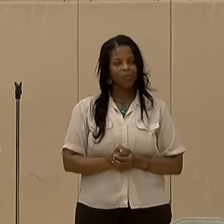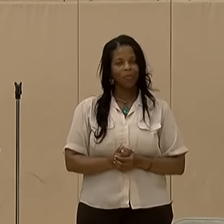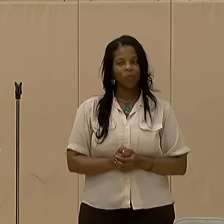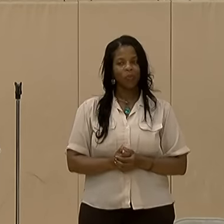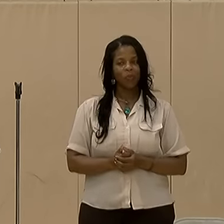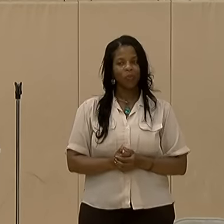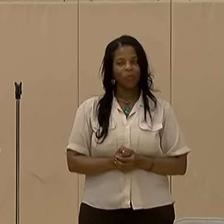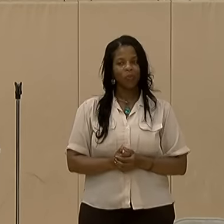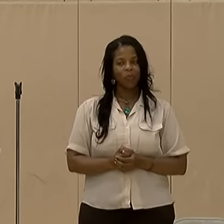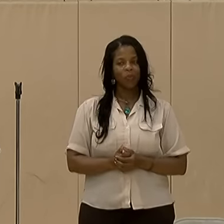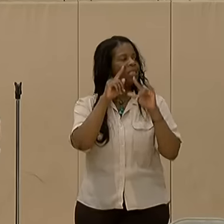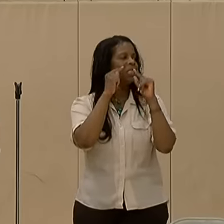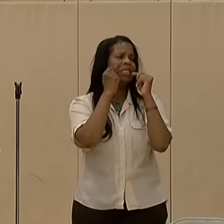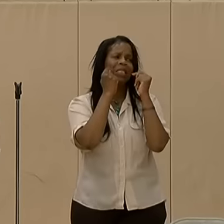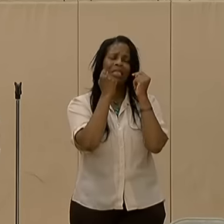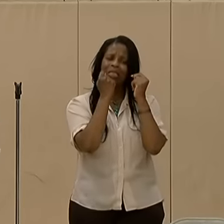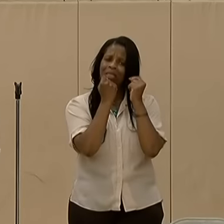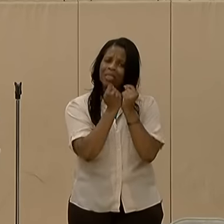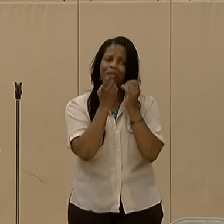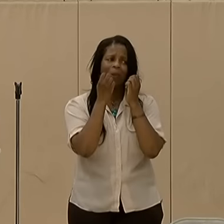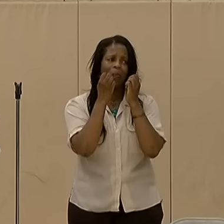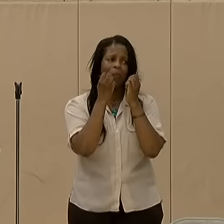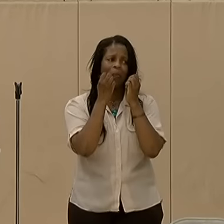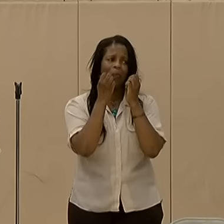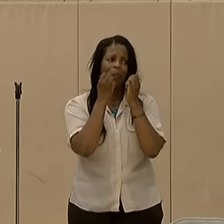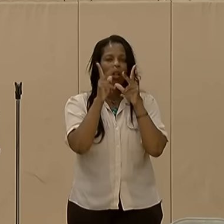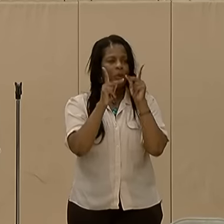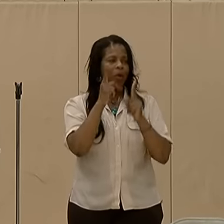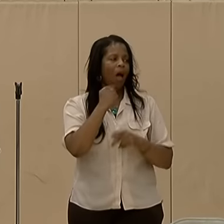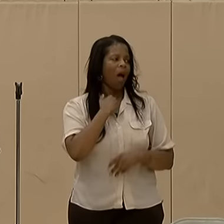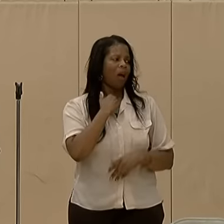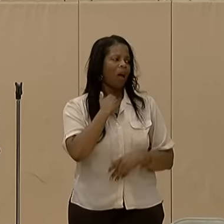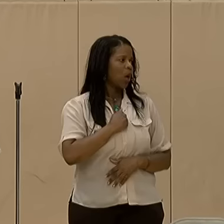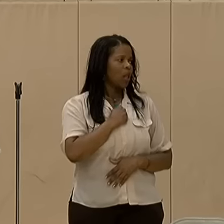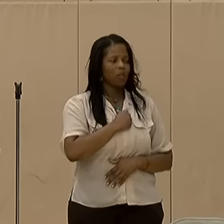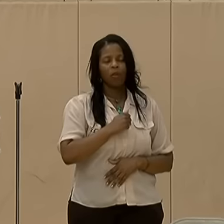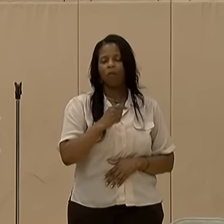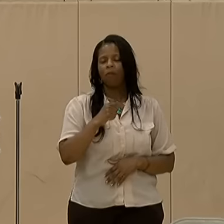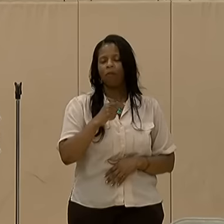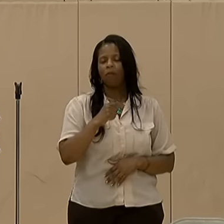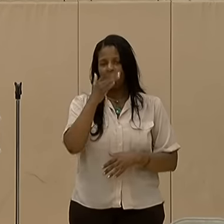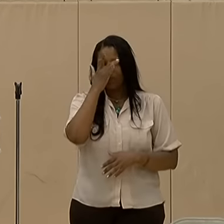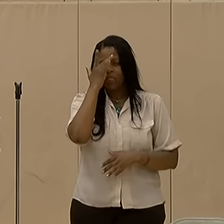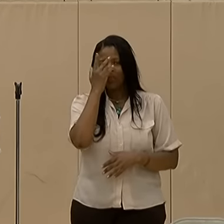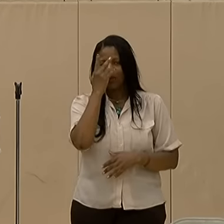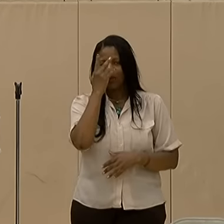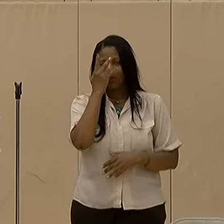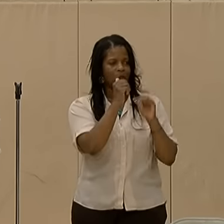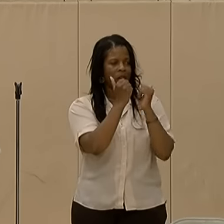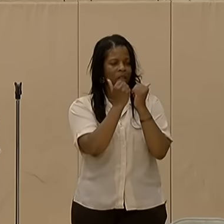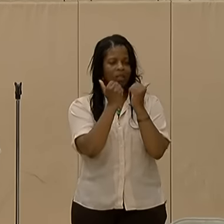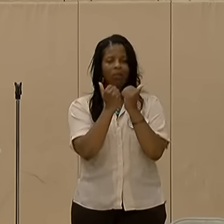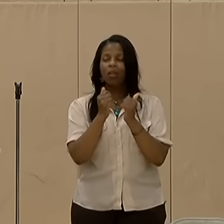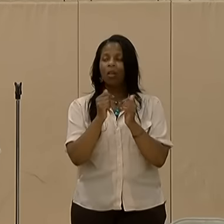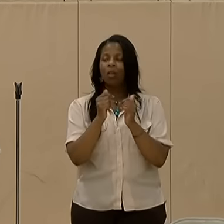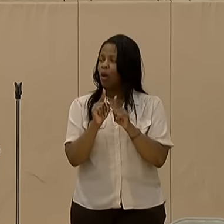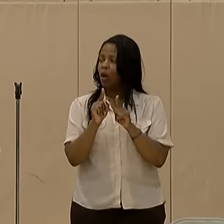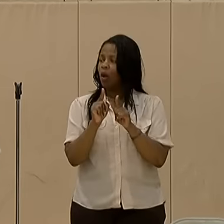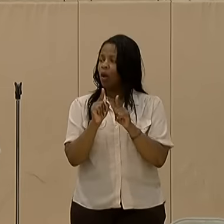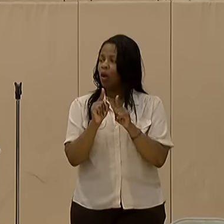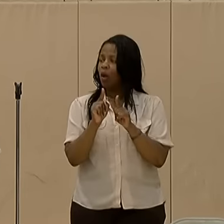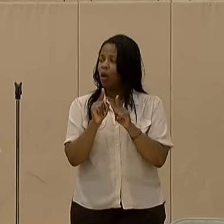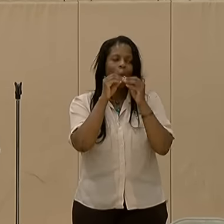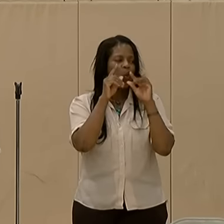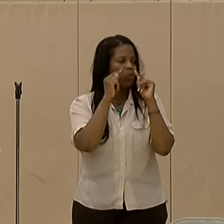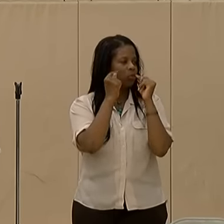It really is a team effort, and there's a lot of people, and I apologize for leaving those two agencies out. But there's also another team